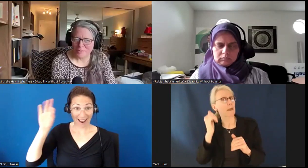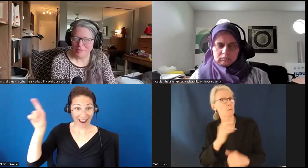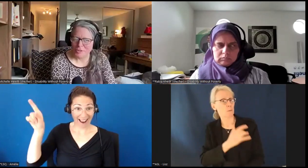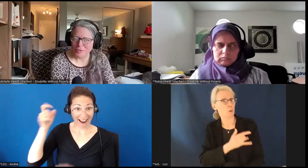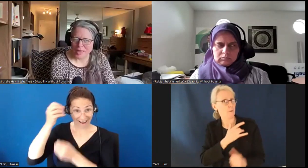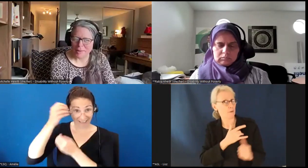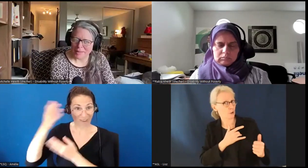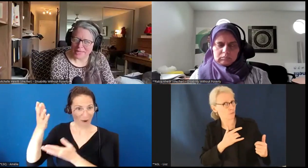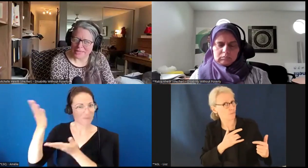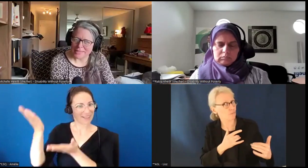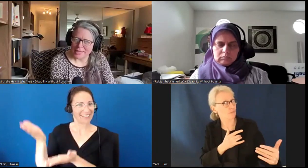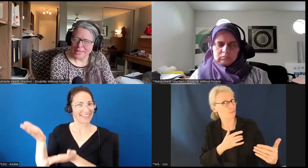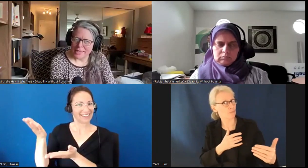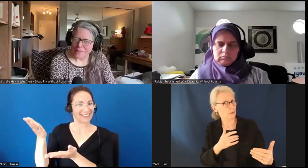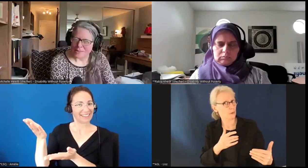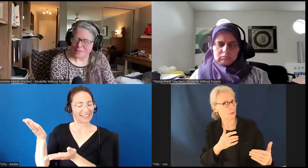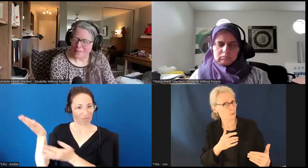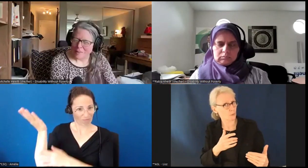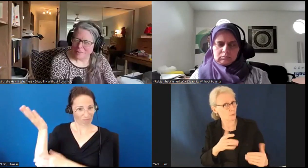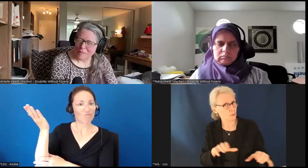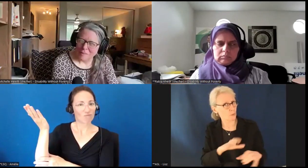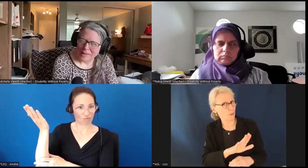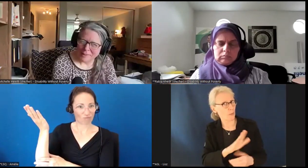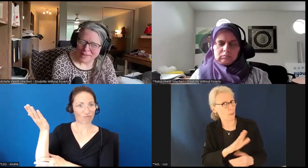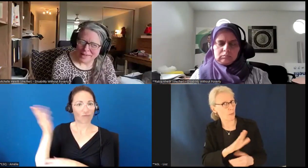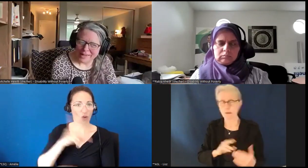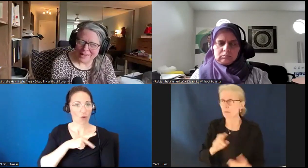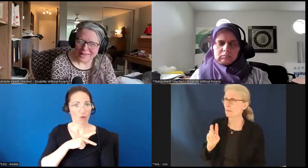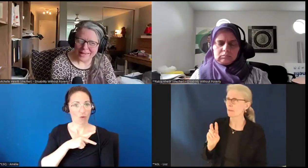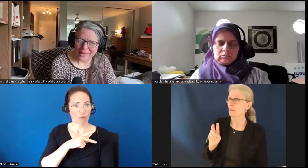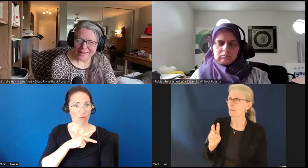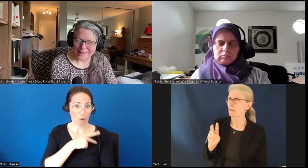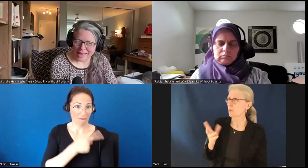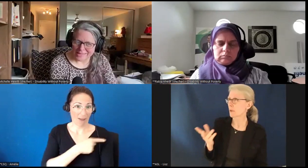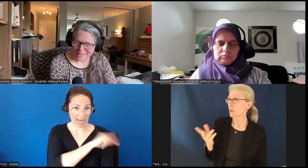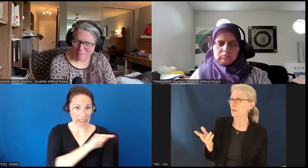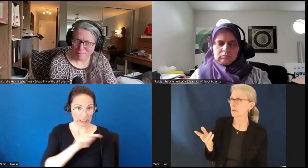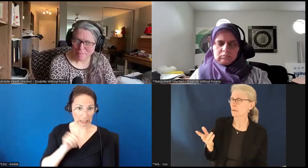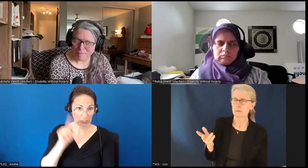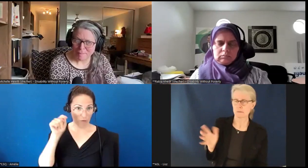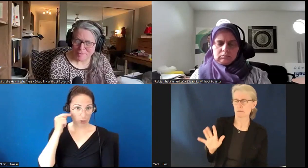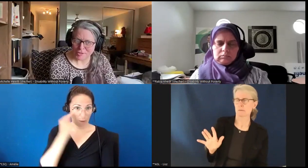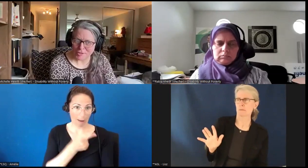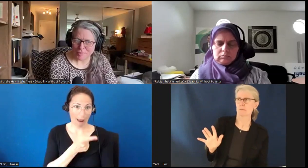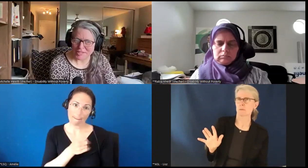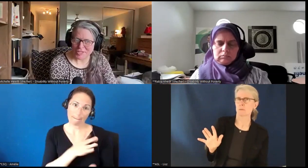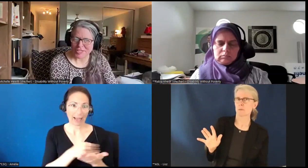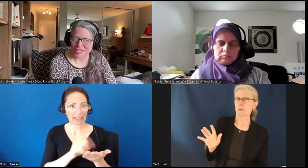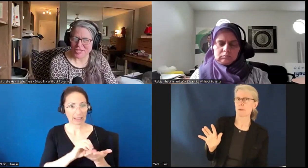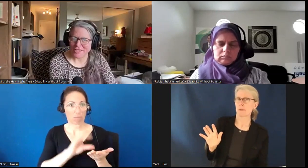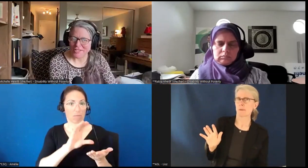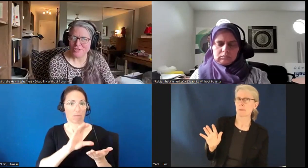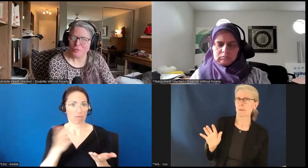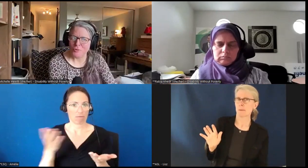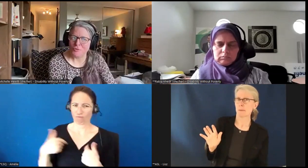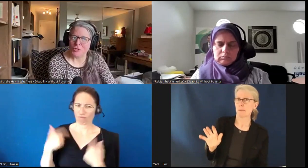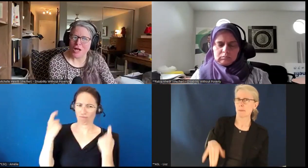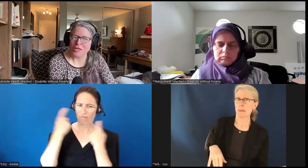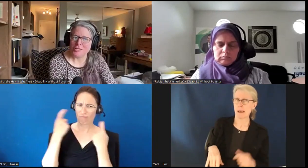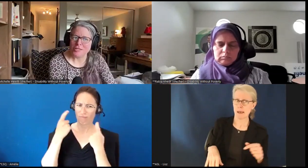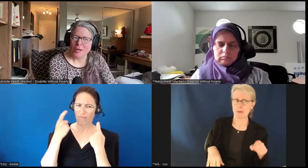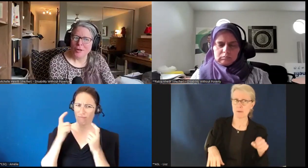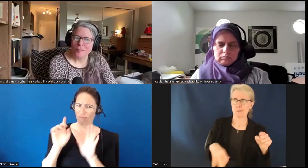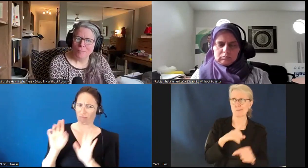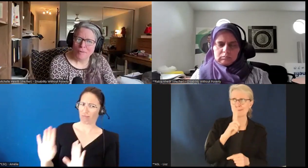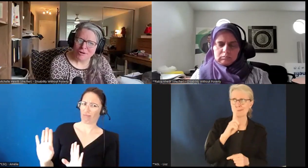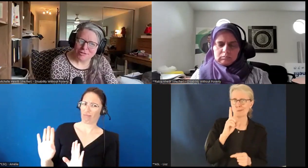step up and do their piece, it was like, wait a minute, like that's a much bigger chunk of change than